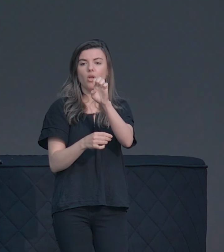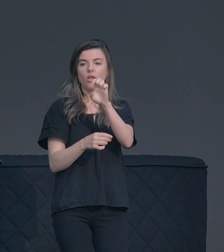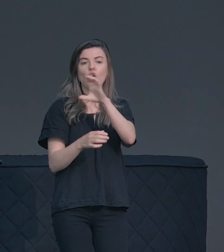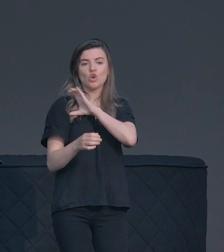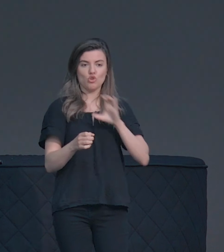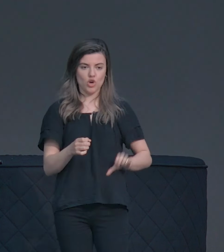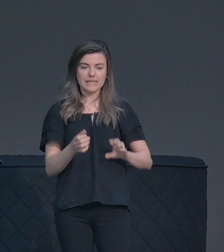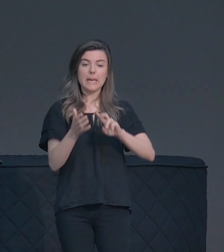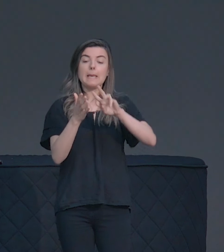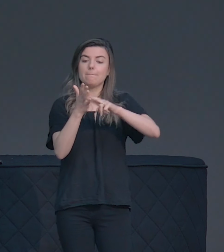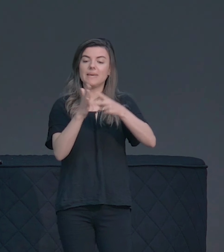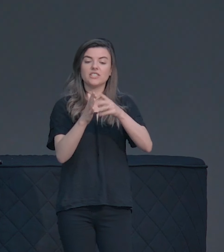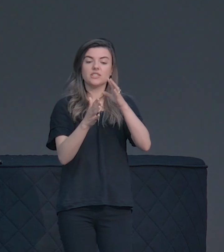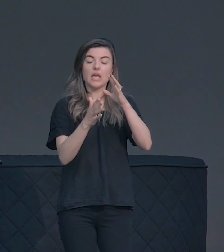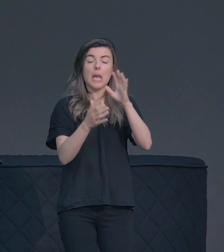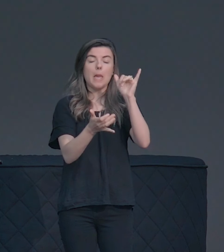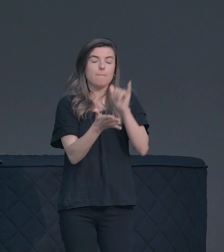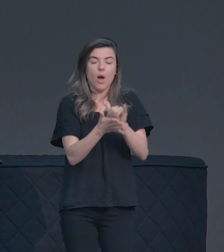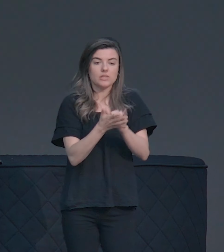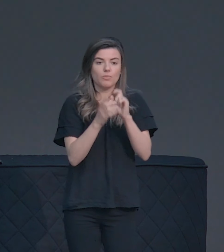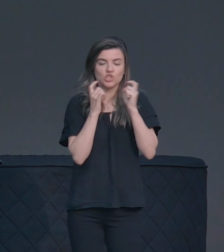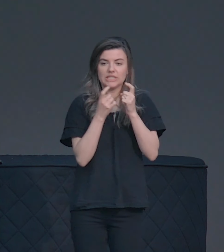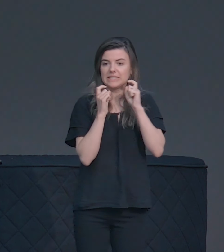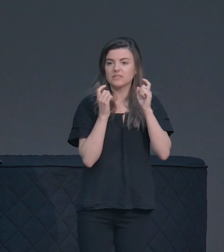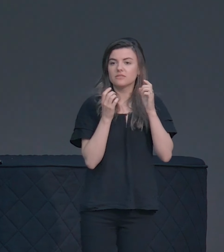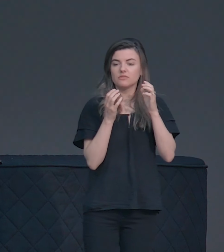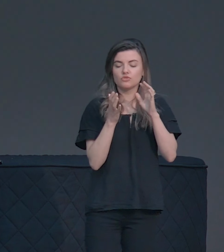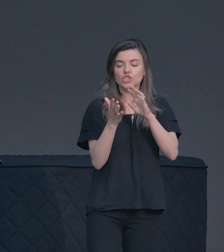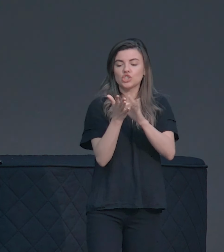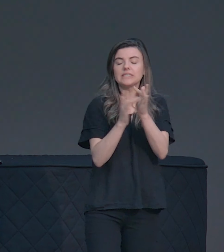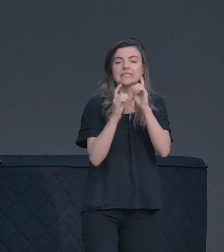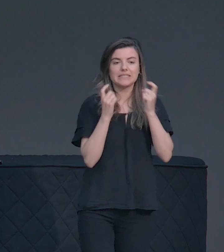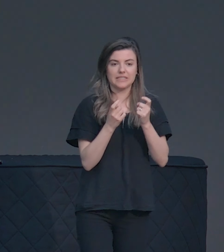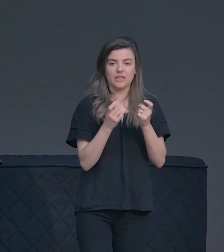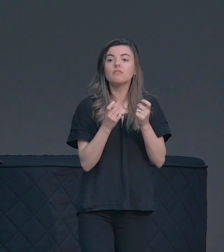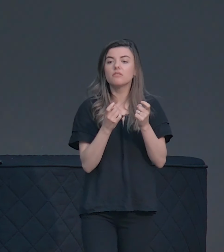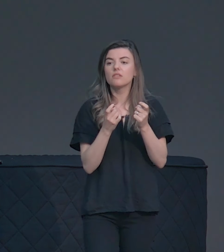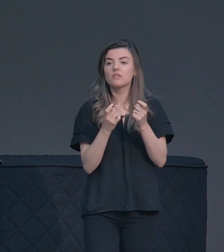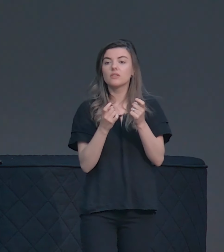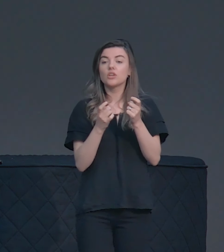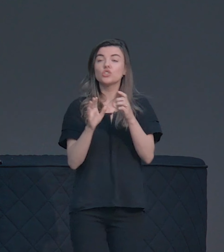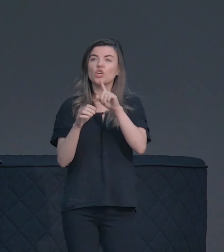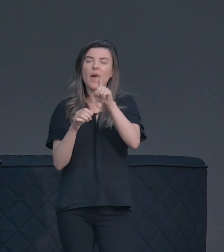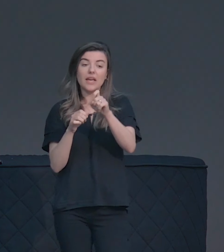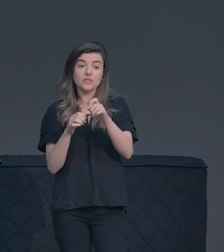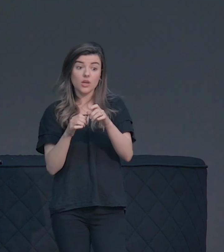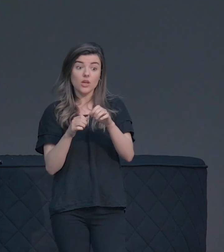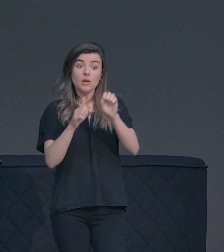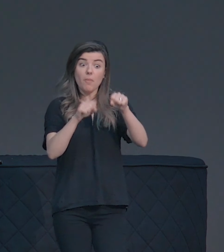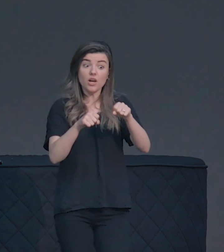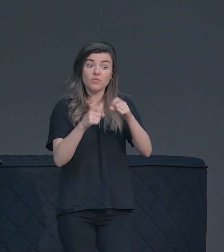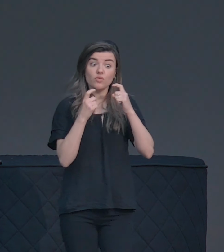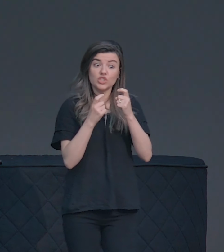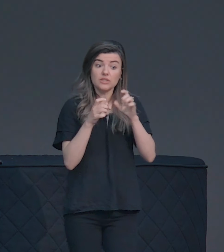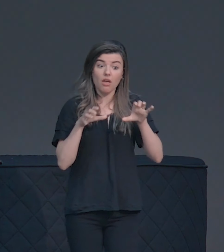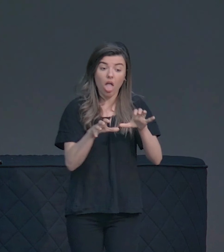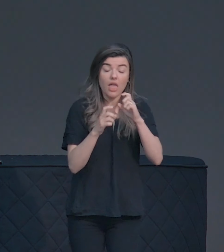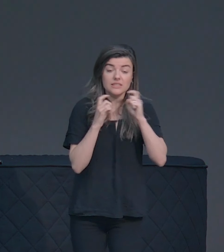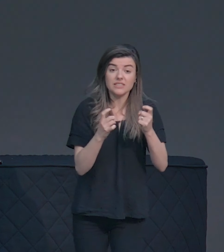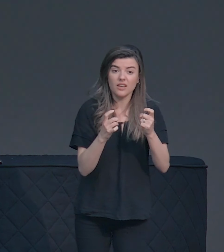could not sin. And as we ask the question, could Jesus have given in to this temptation, we've got to be really, really